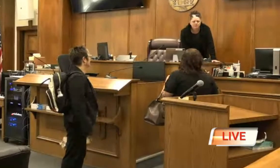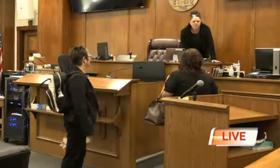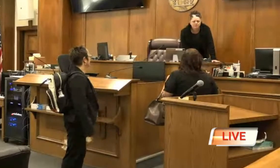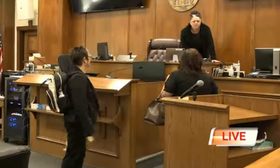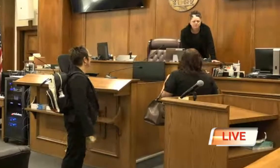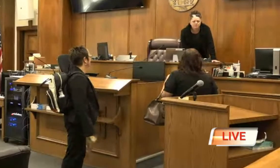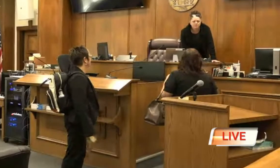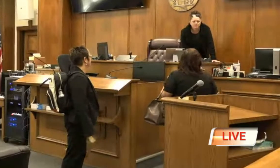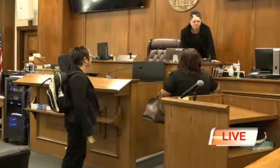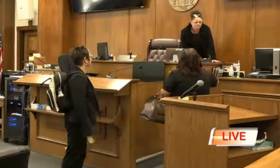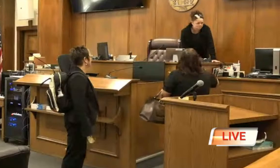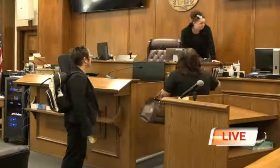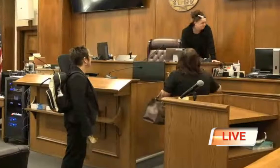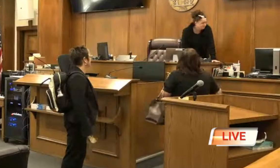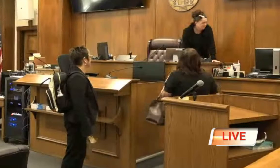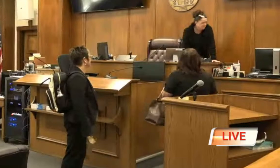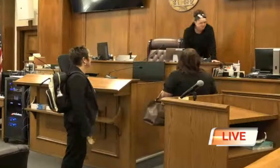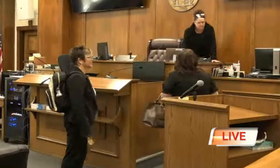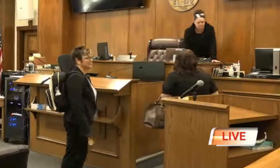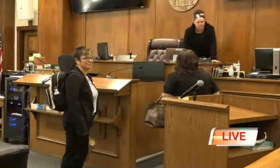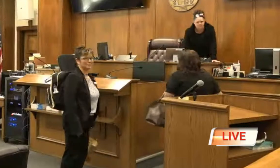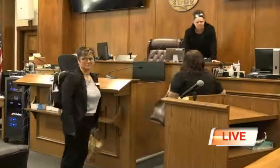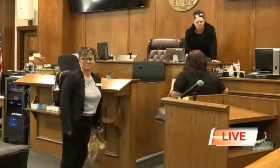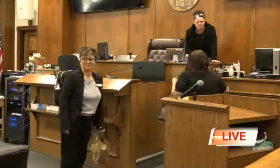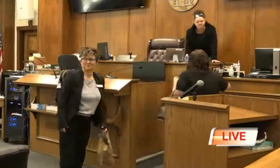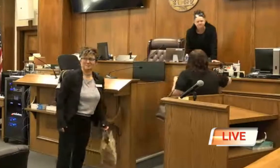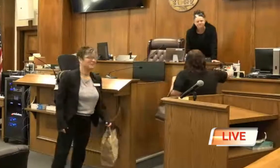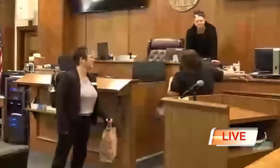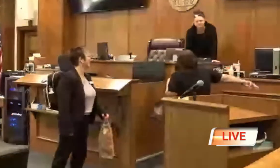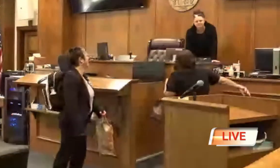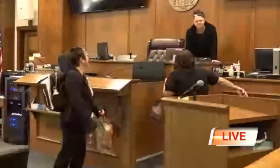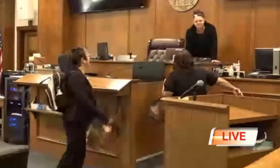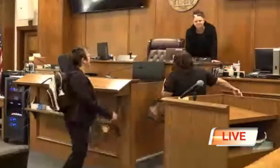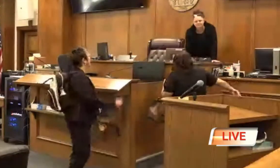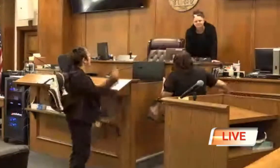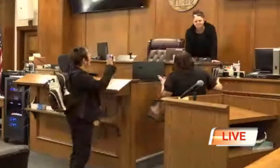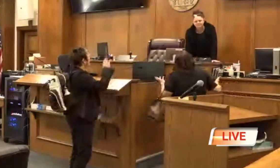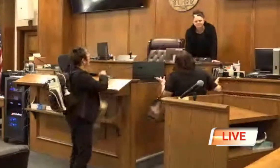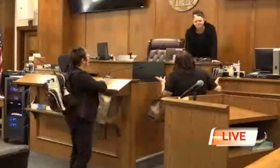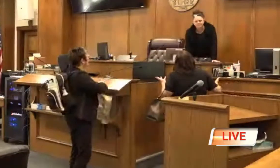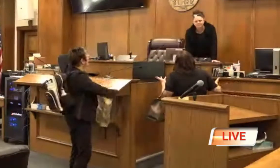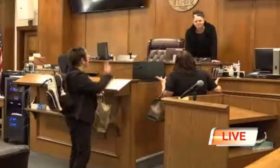But sometimes they're each other, and they don't really do it. Well, sometimes they're like, but